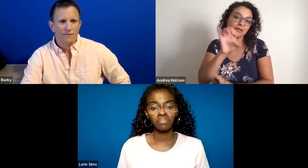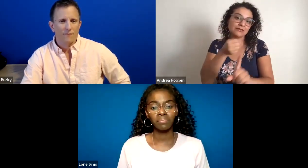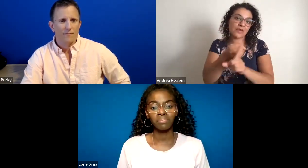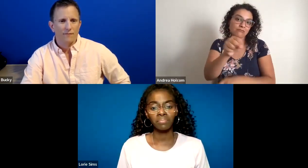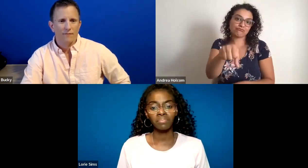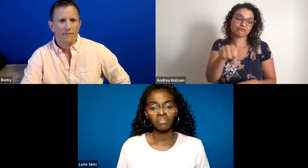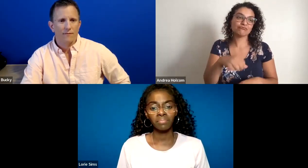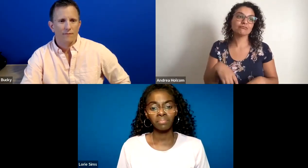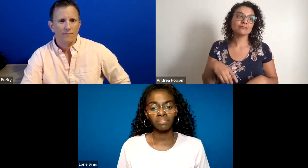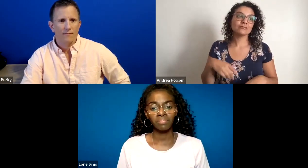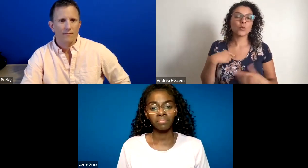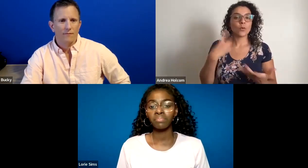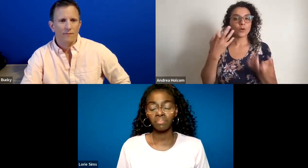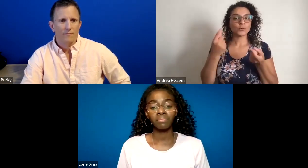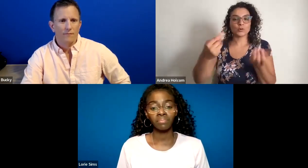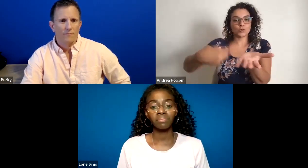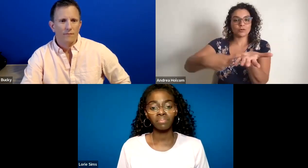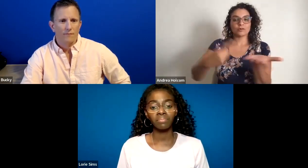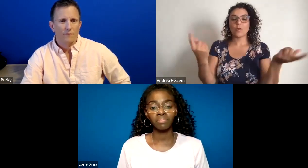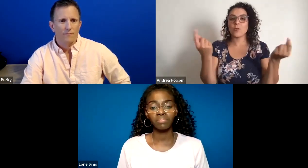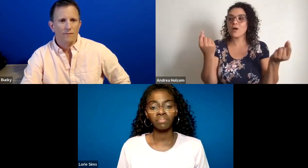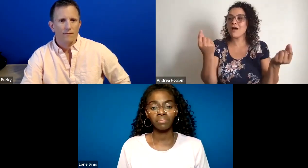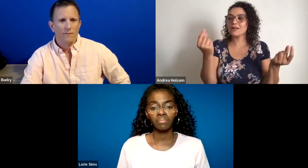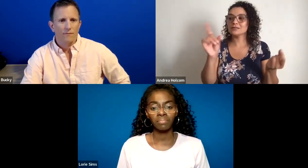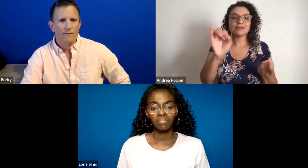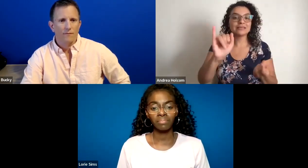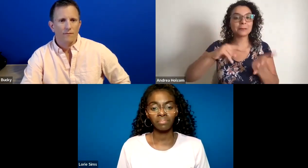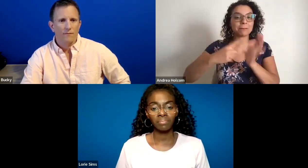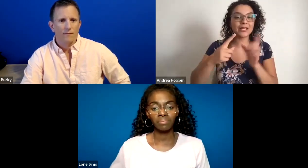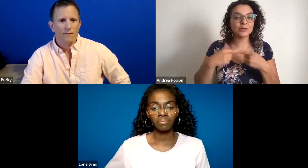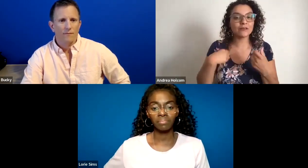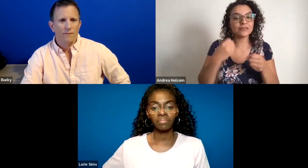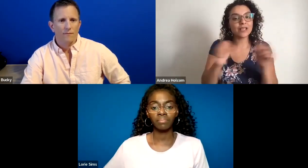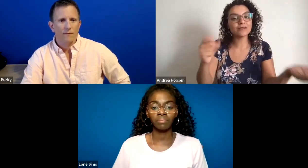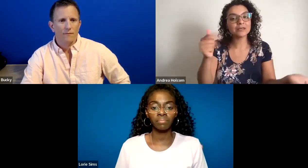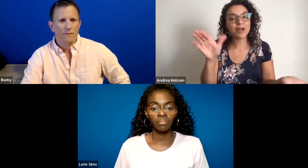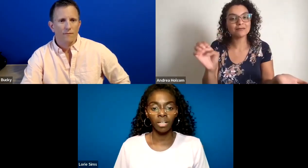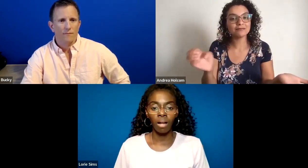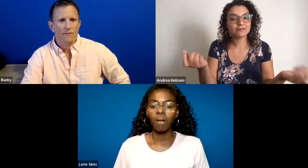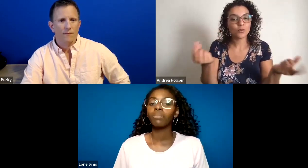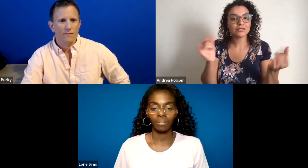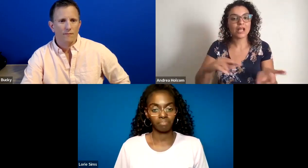clients, how you work with the community. So it definitely had an impact on you. And that's what we want to discuss today.